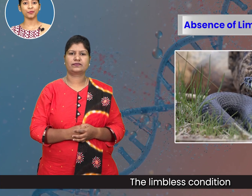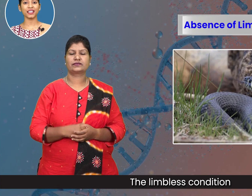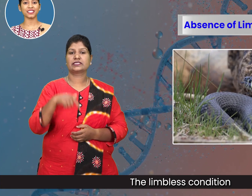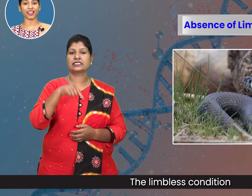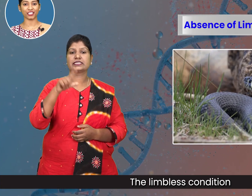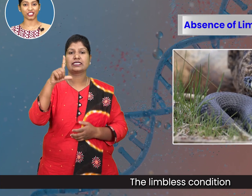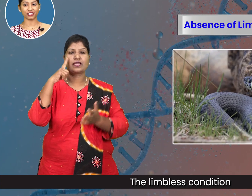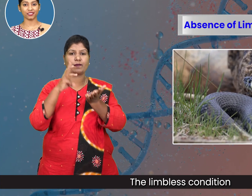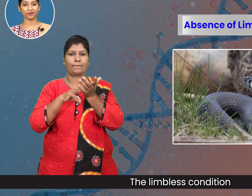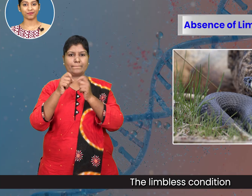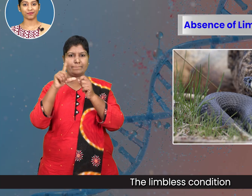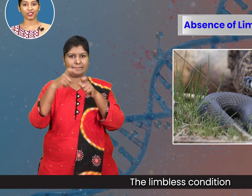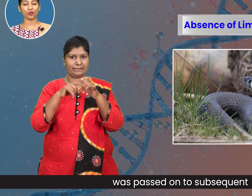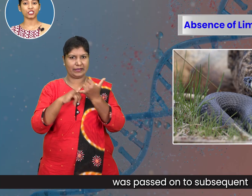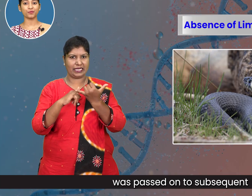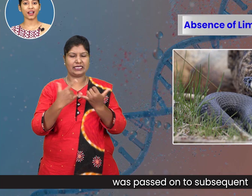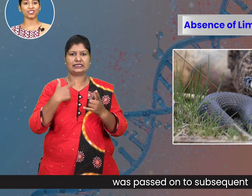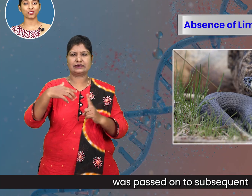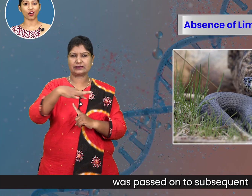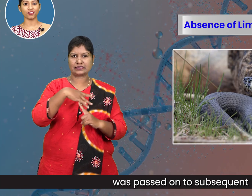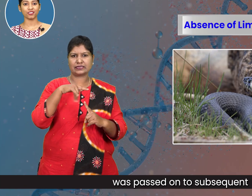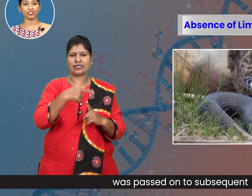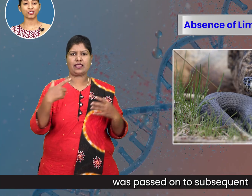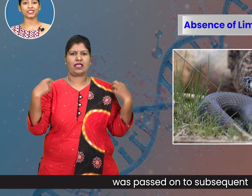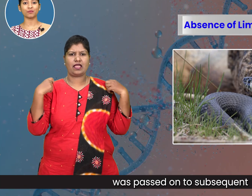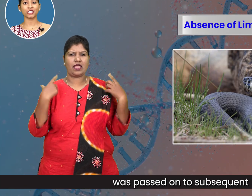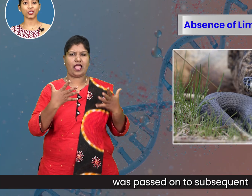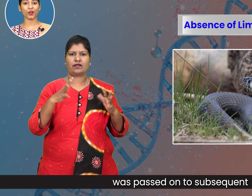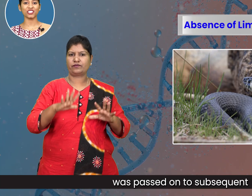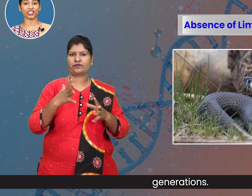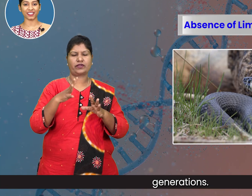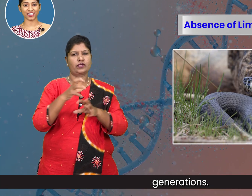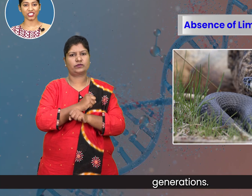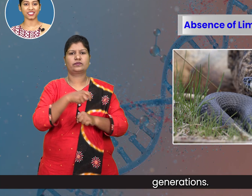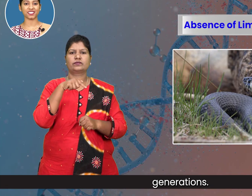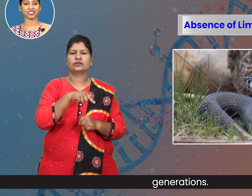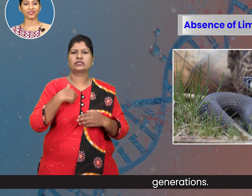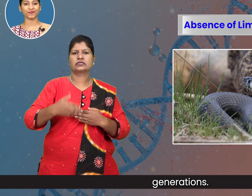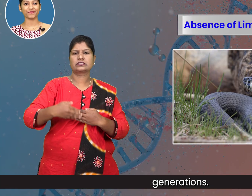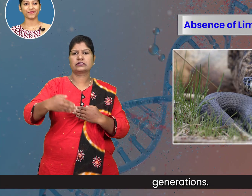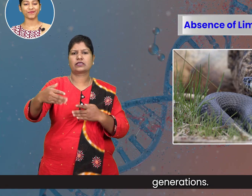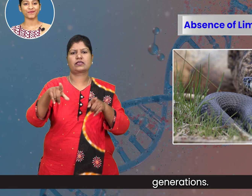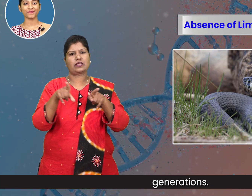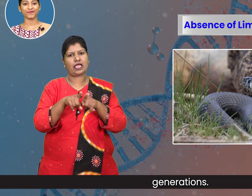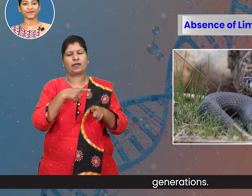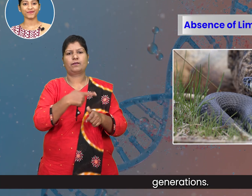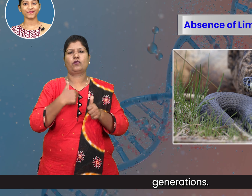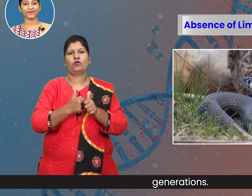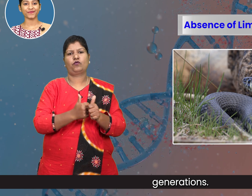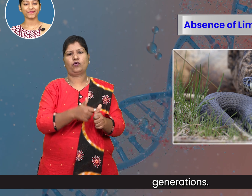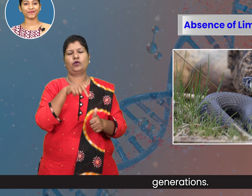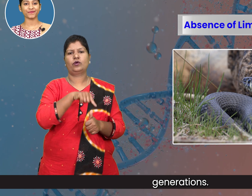The limbless condition was passed on to subsequent generations.